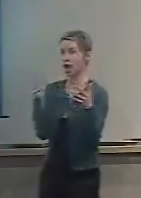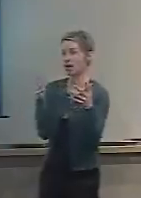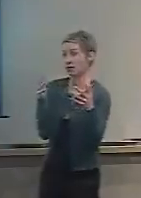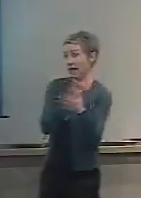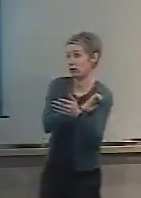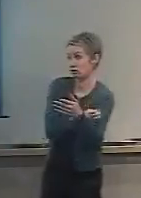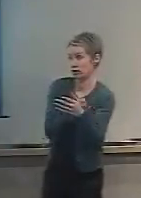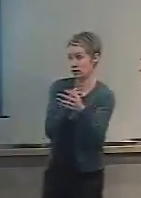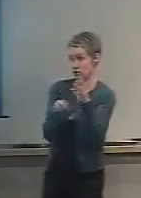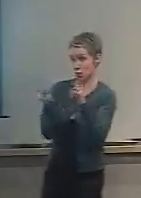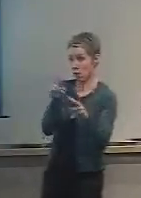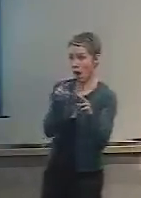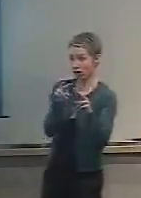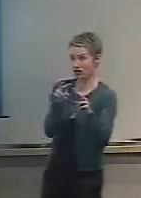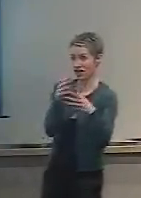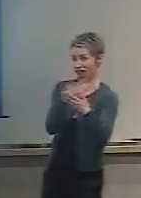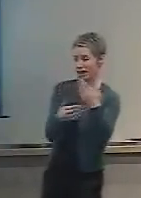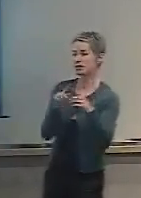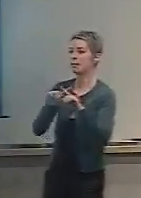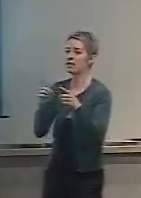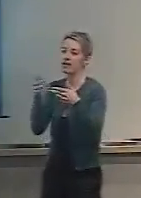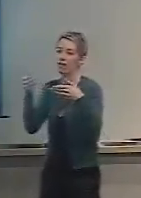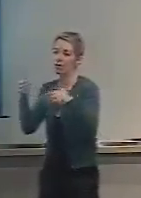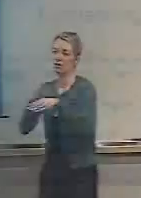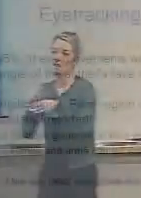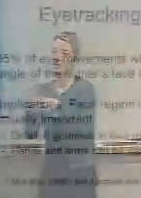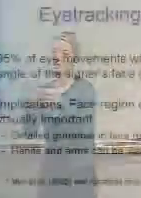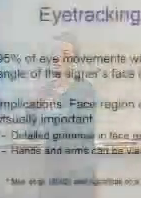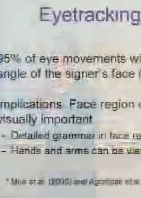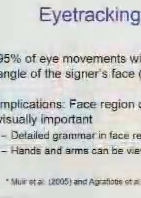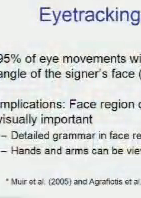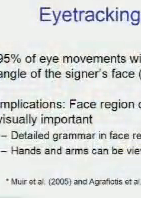and watch those hands. They're focusing on this interpreter's mouth.